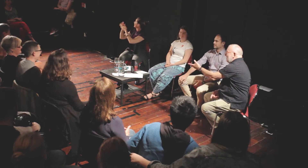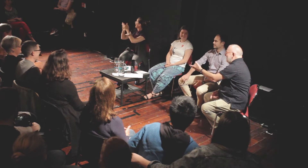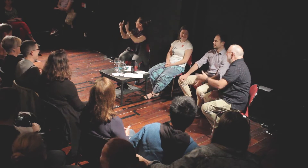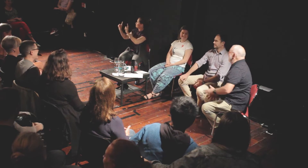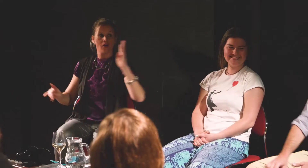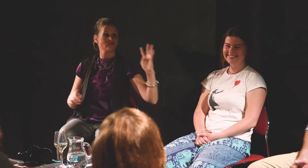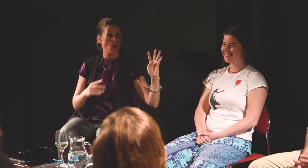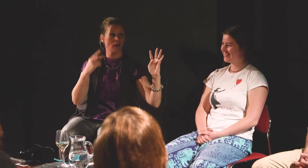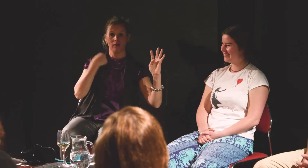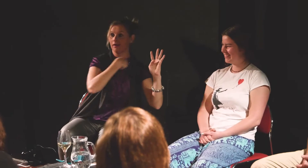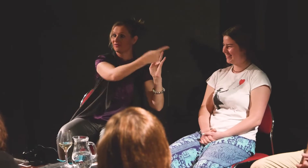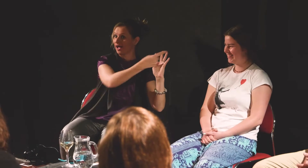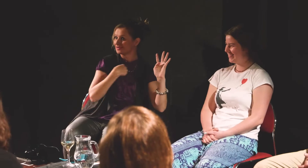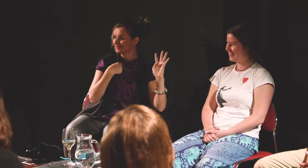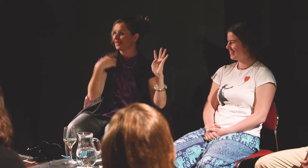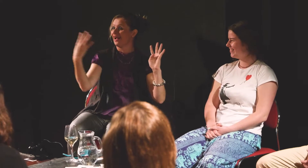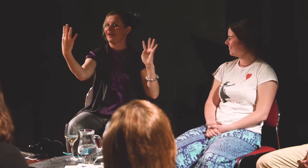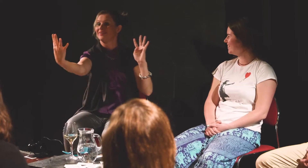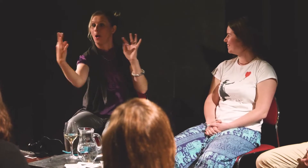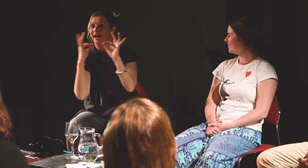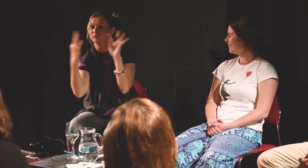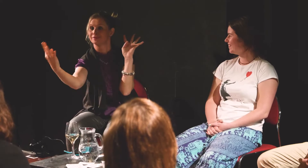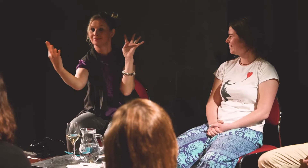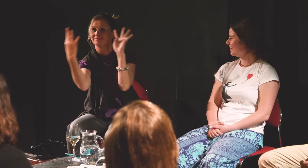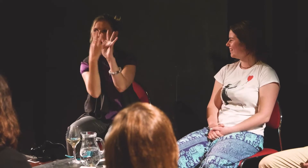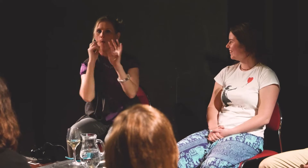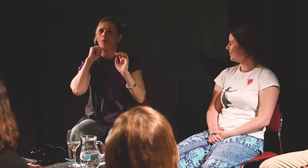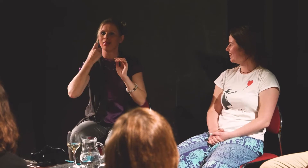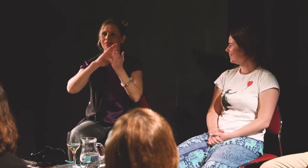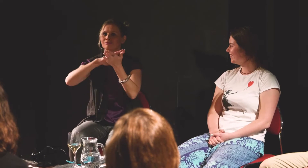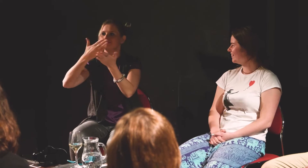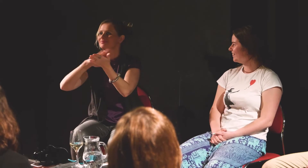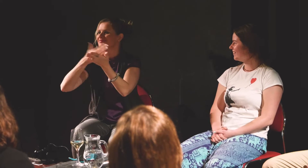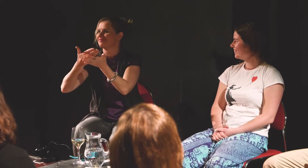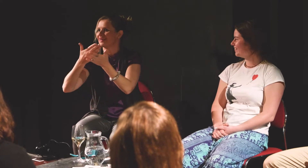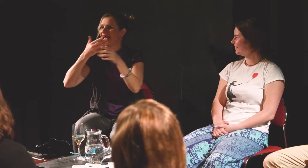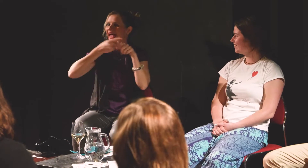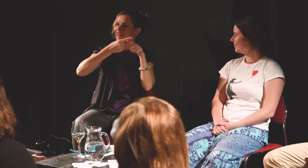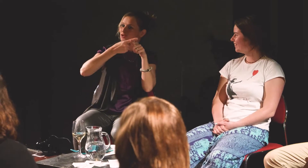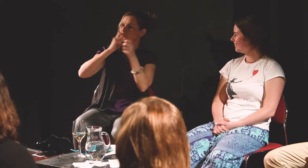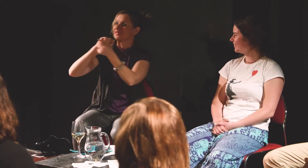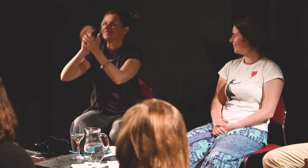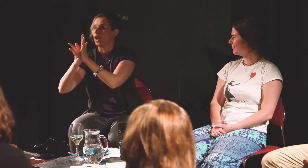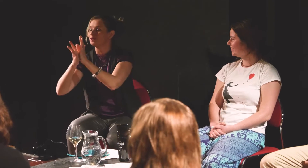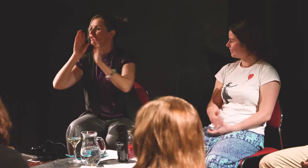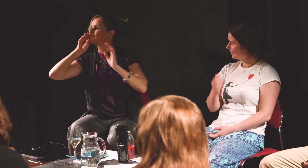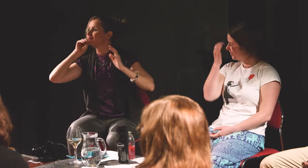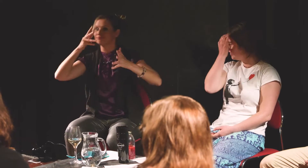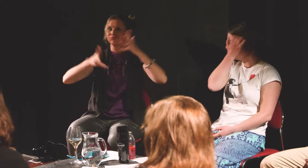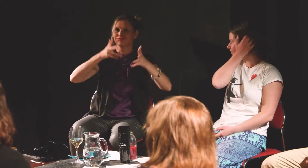So our interpreters are seated at the front. And obviously we have 4 of us here and our 4 interpreters that will be doing the translating from